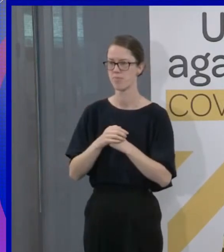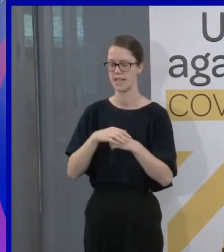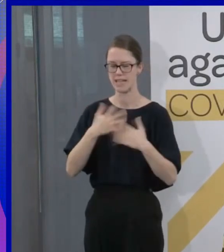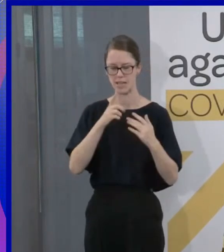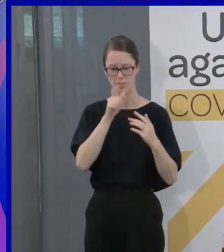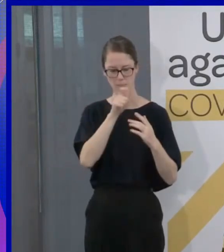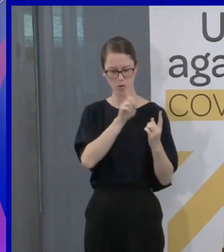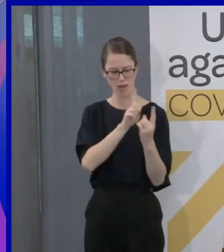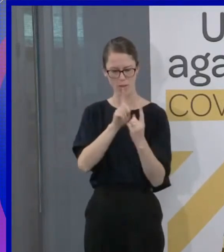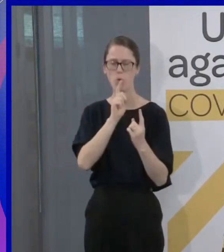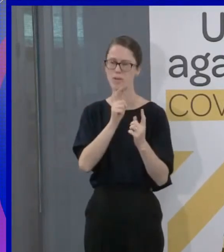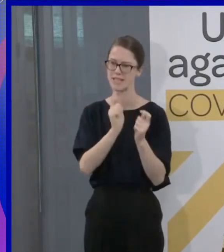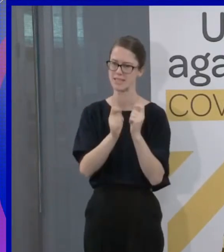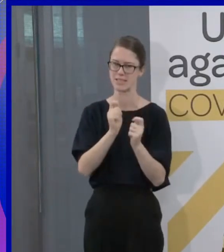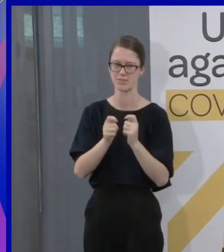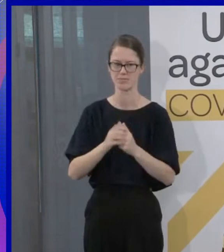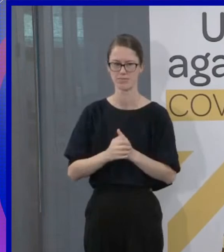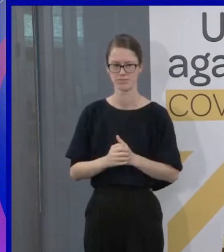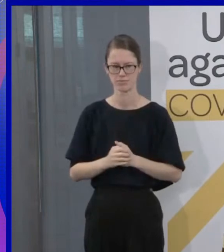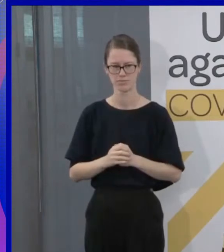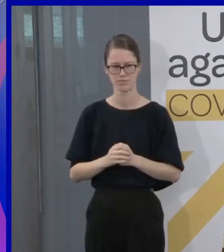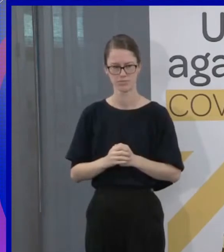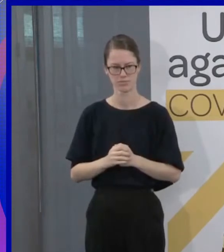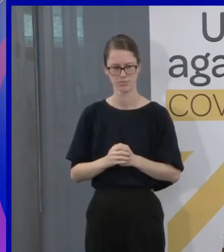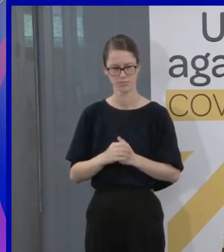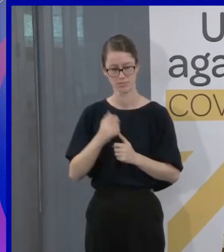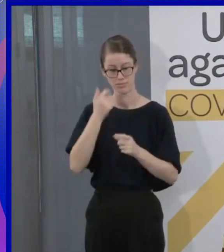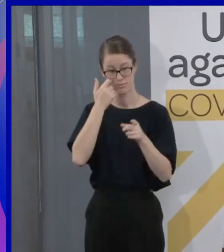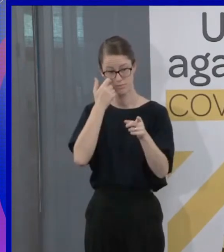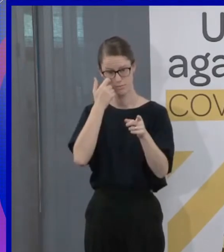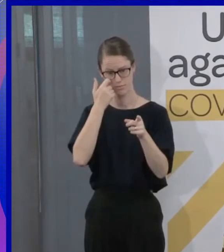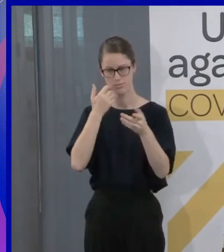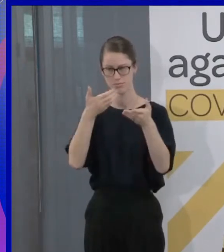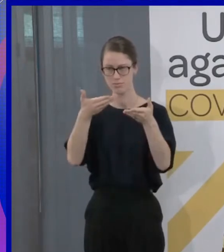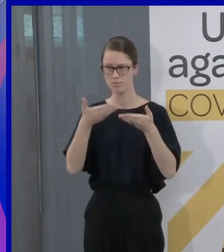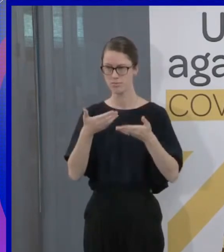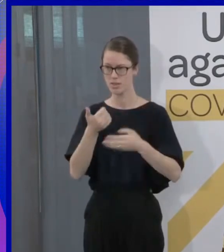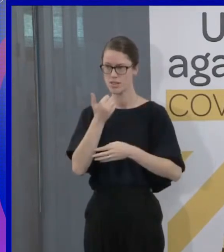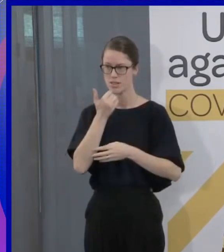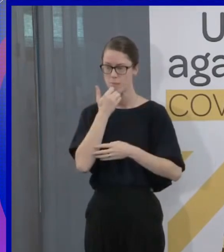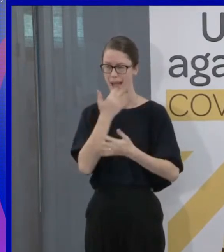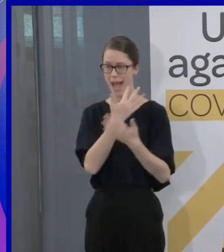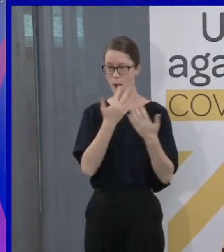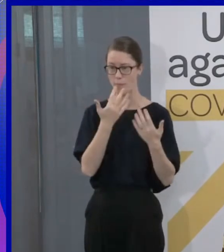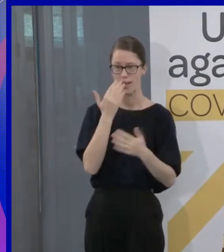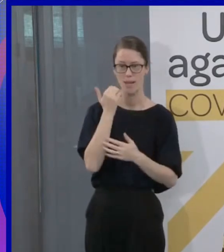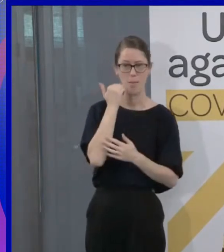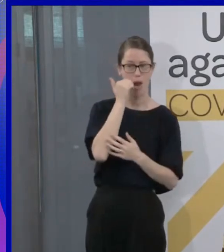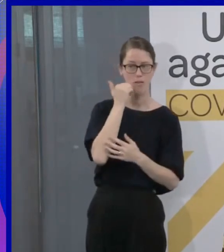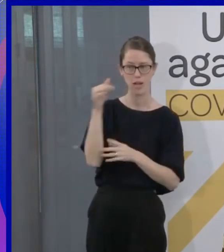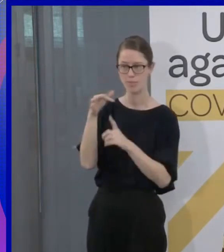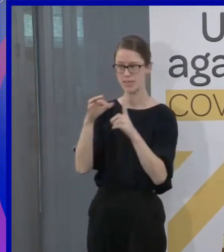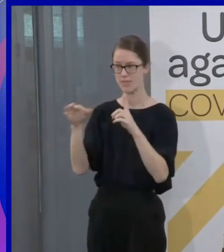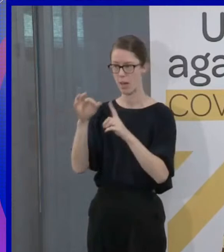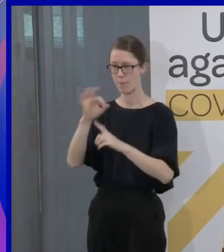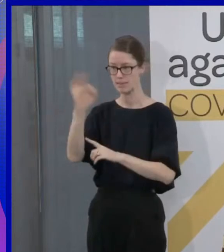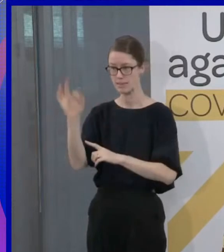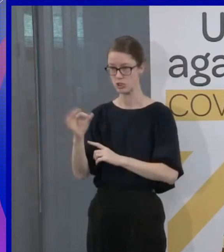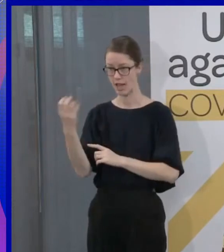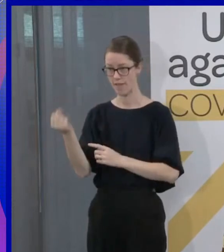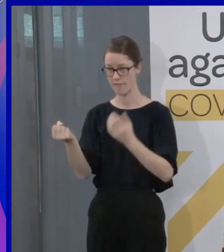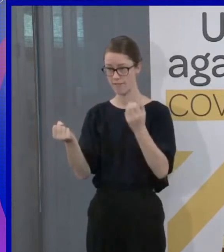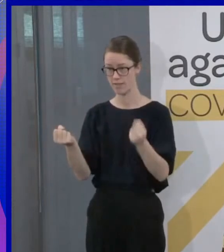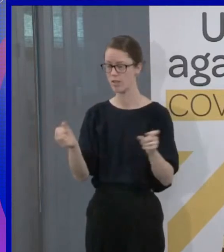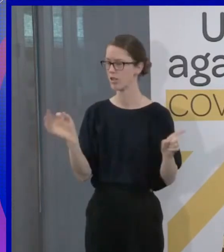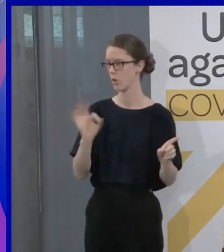identified, isolated and tested. Just a quick question, Phil, do you have a breakdown of how many of the cases are Māori and how many are Pacifica? I don't have the